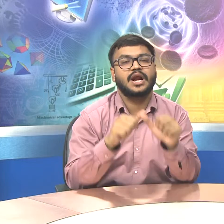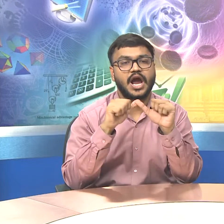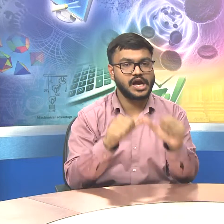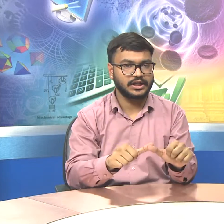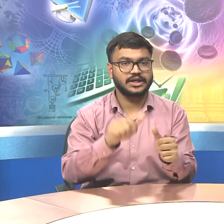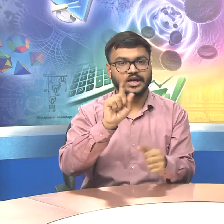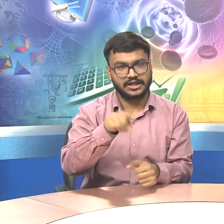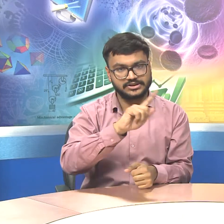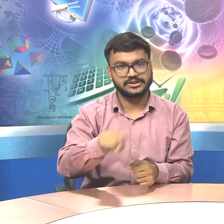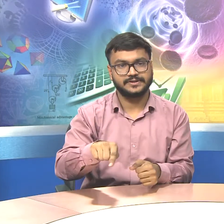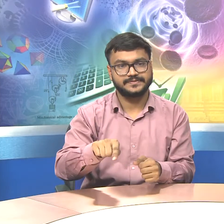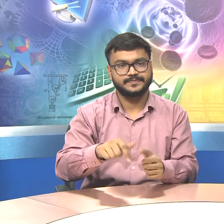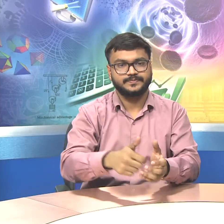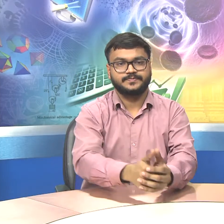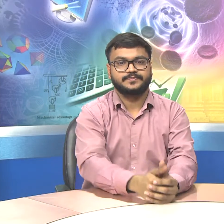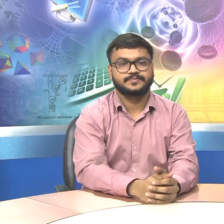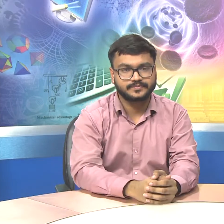and the answer is false.